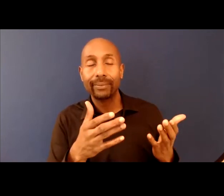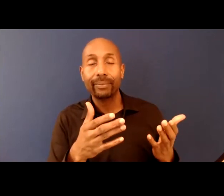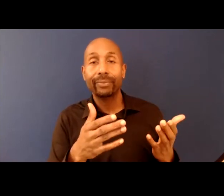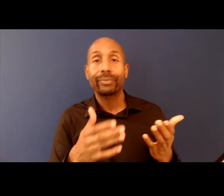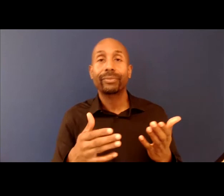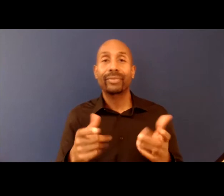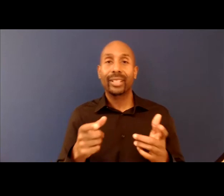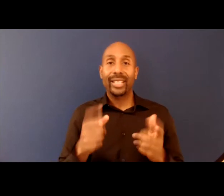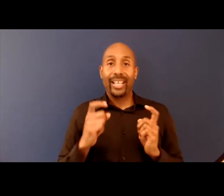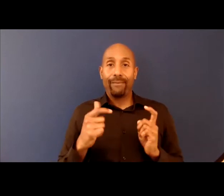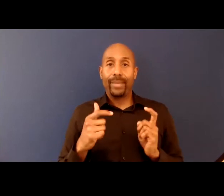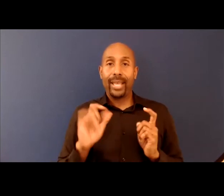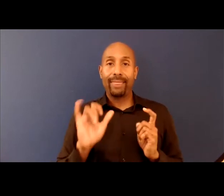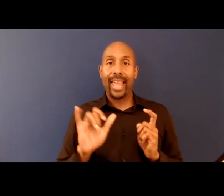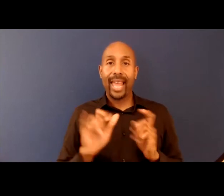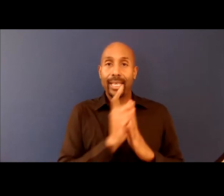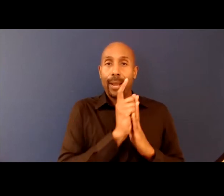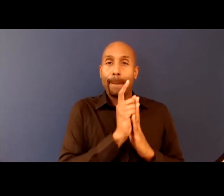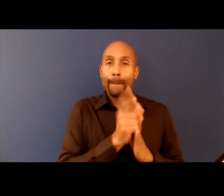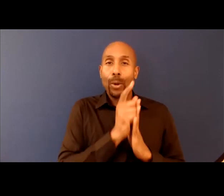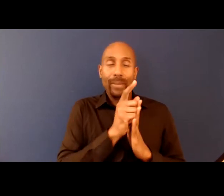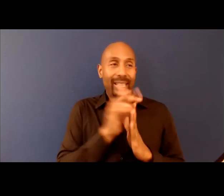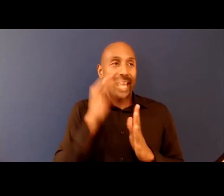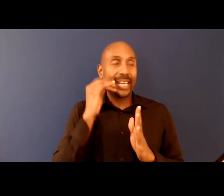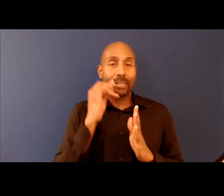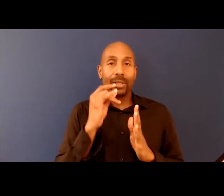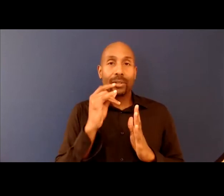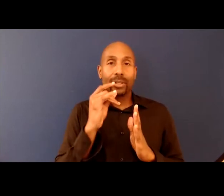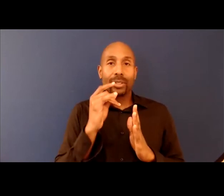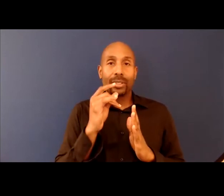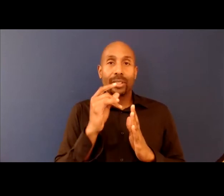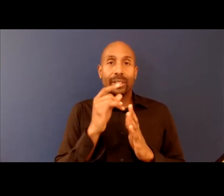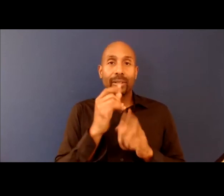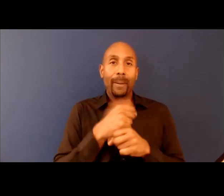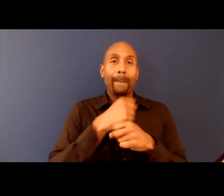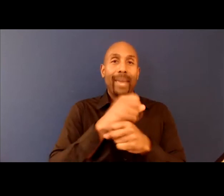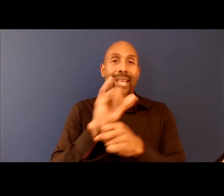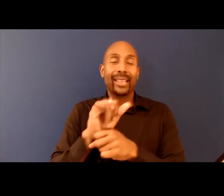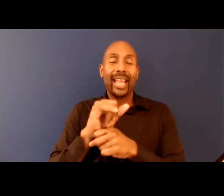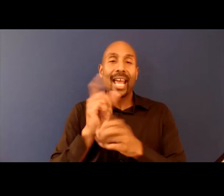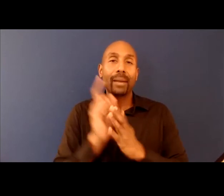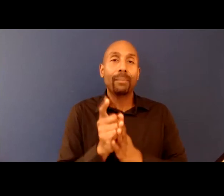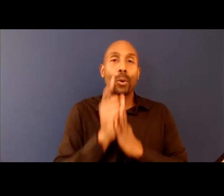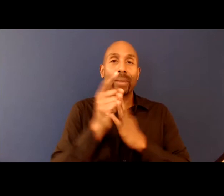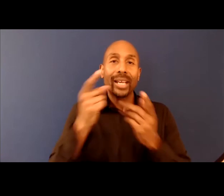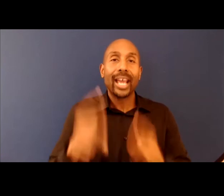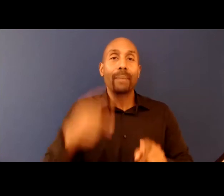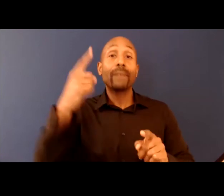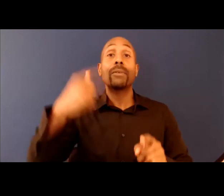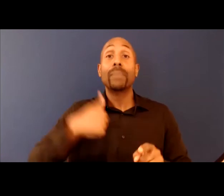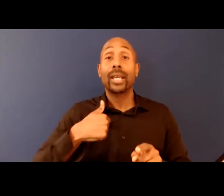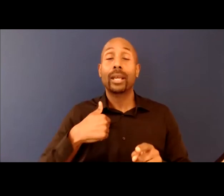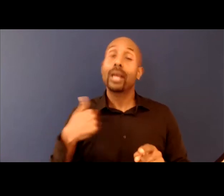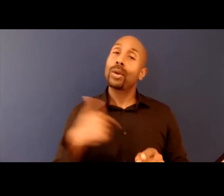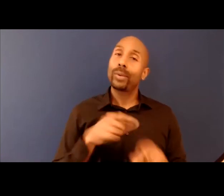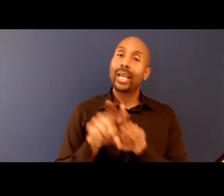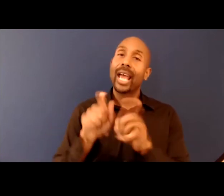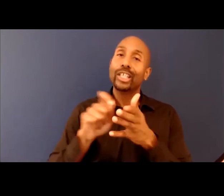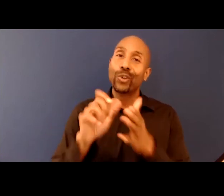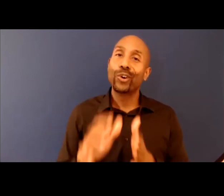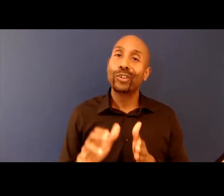that moment. Conjure it for me. That's what we do as people. That's what we do as storytellers. We distill